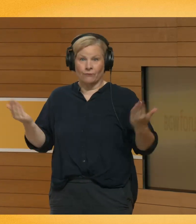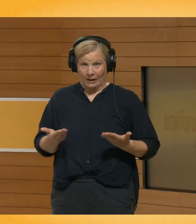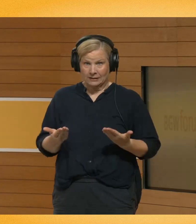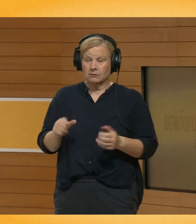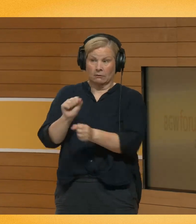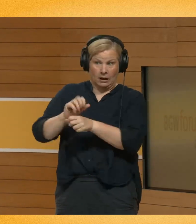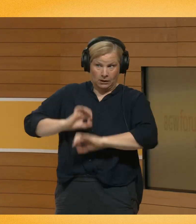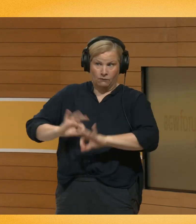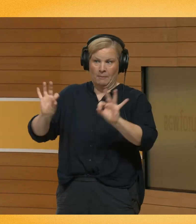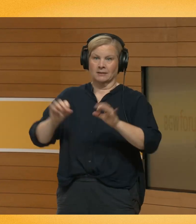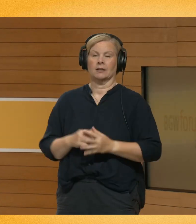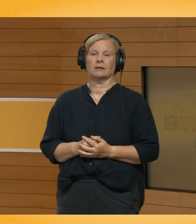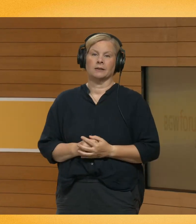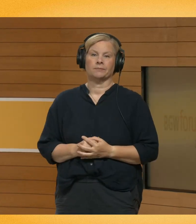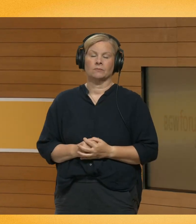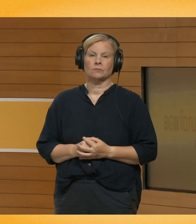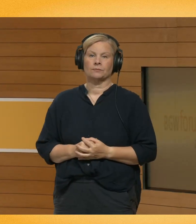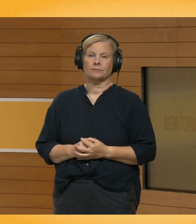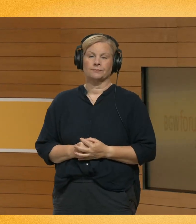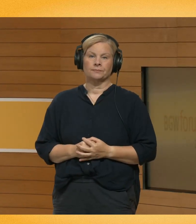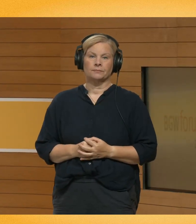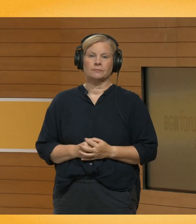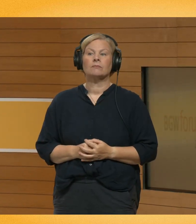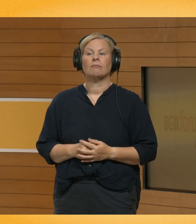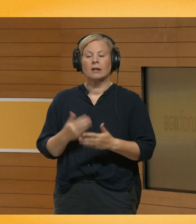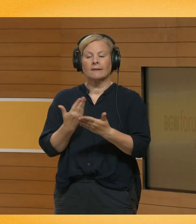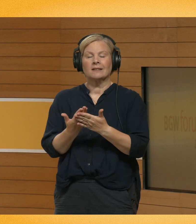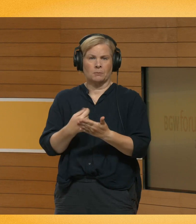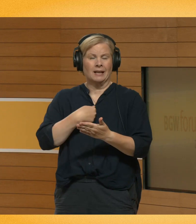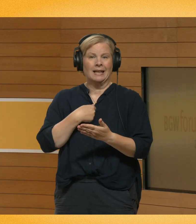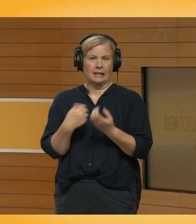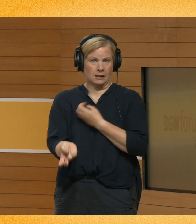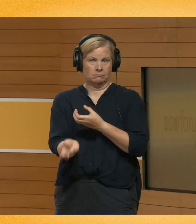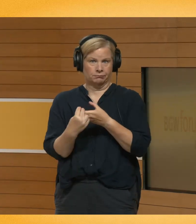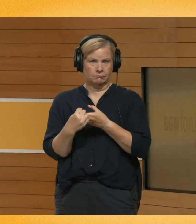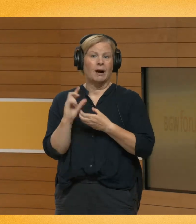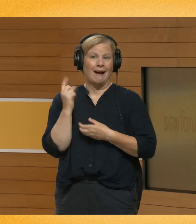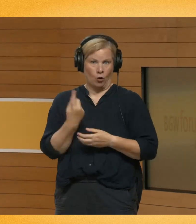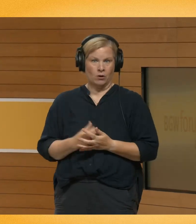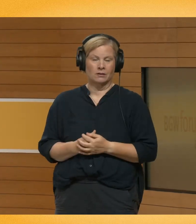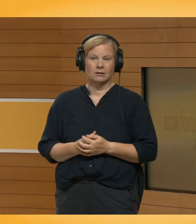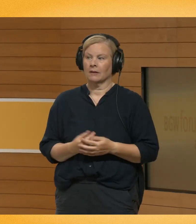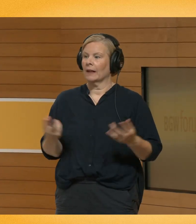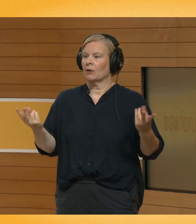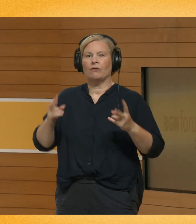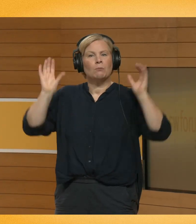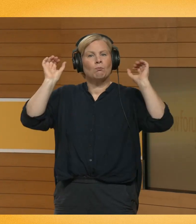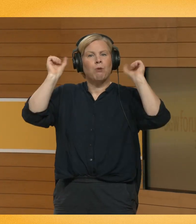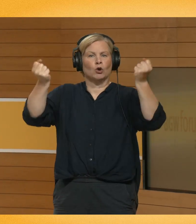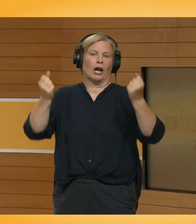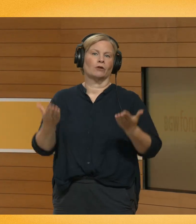involved, was sort of as a Magnet champion in the initial phase, before my job came